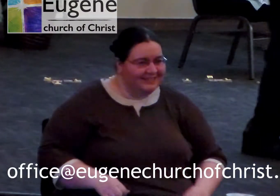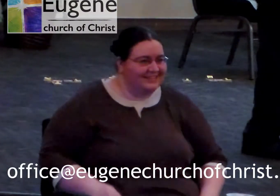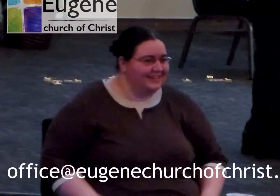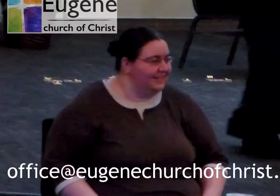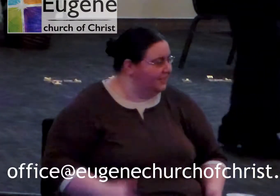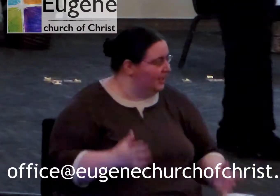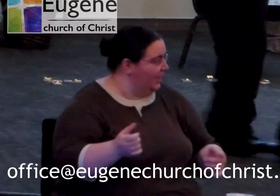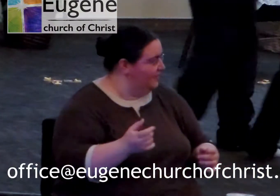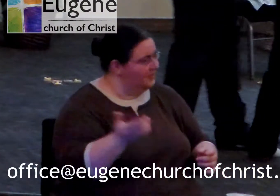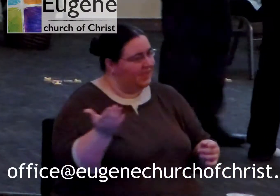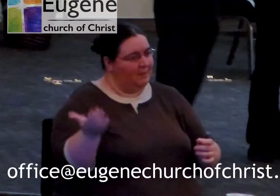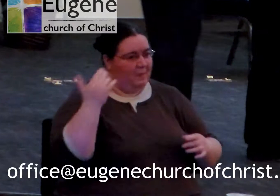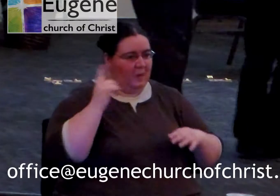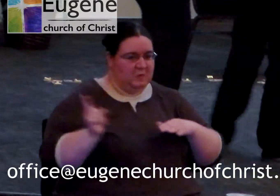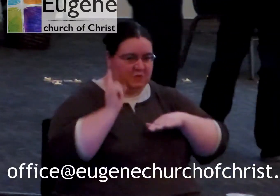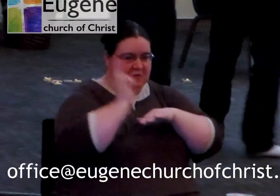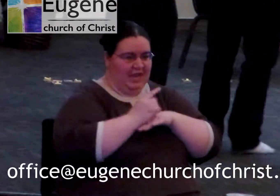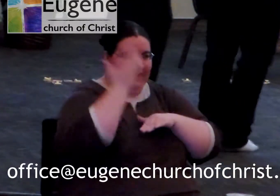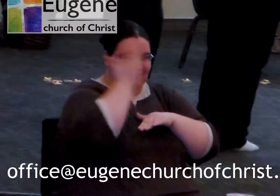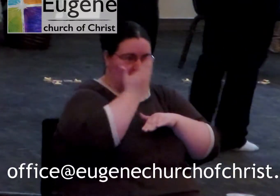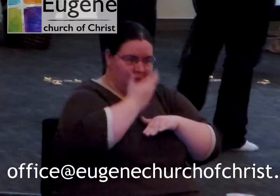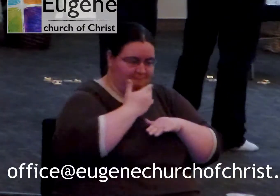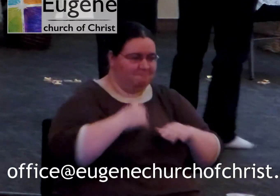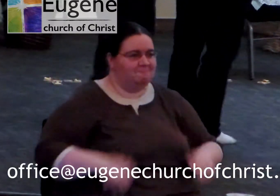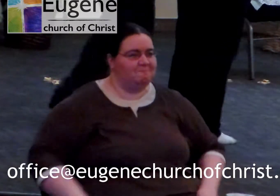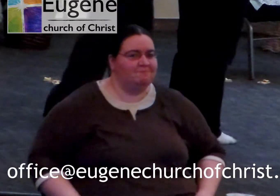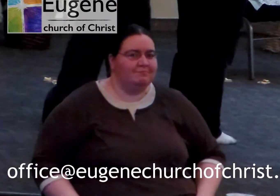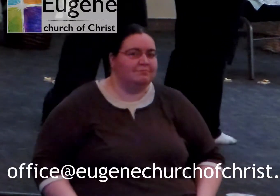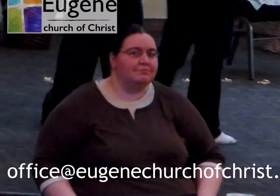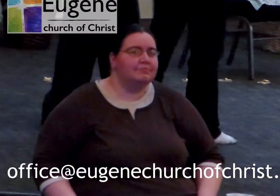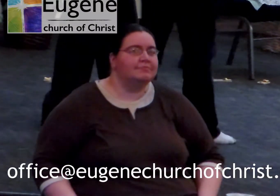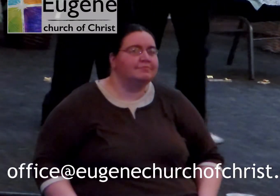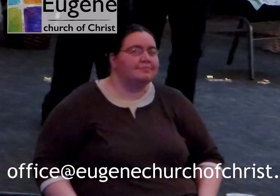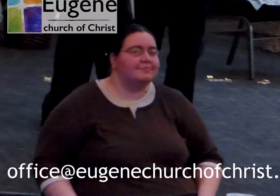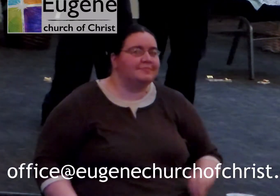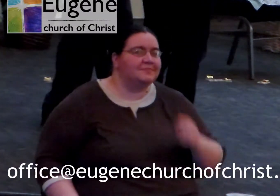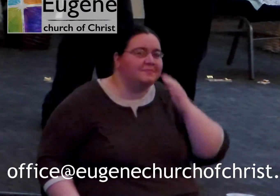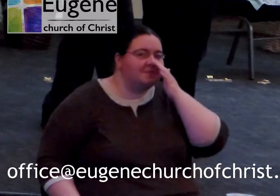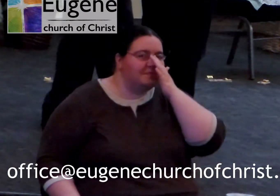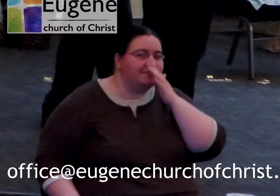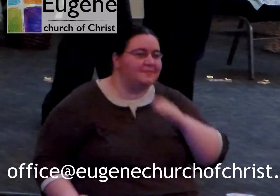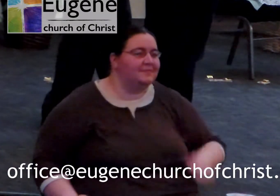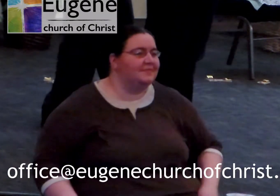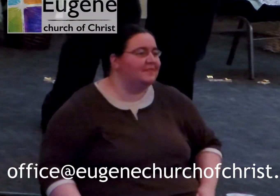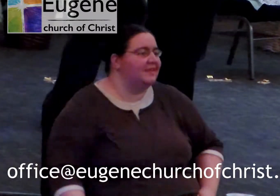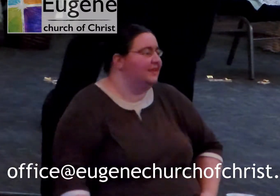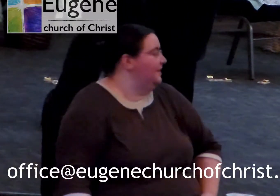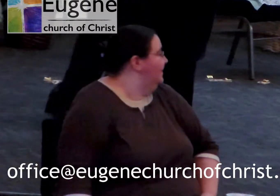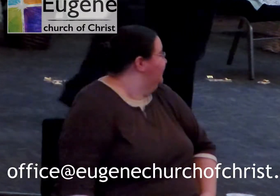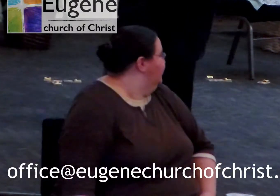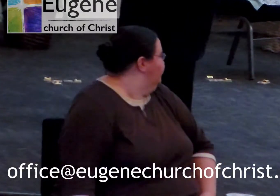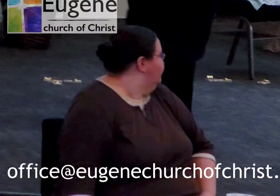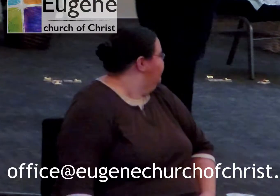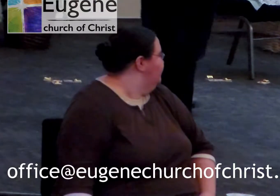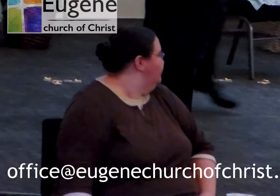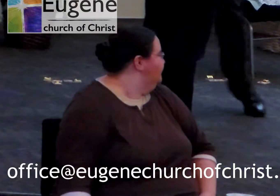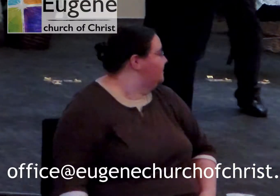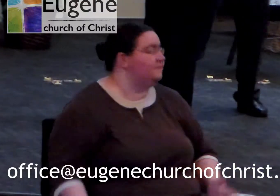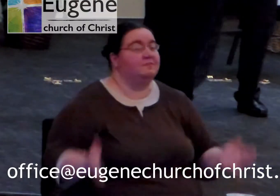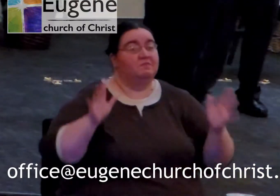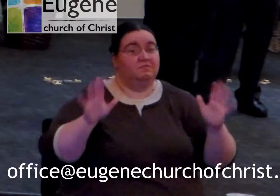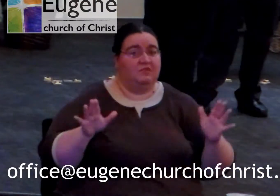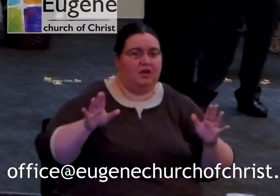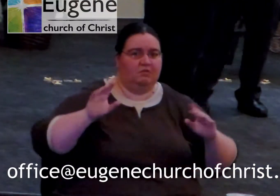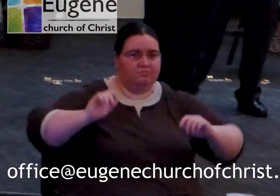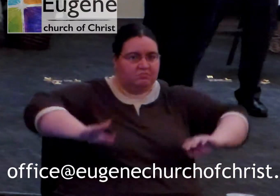this. Okay, let's back up just a little bit. Okay, perfect. All right, so all you got to do is listen to what the directions I'm giving you. I'm not even going to